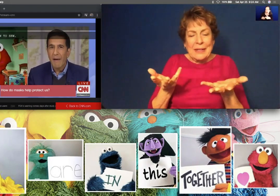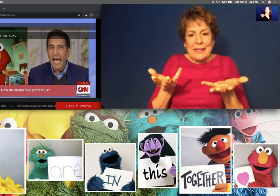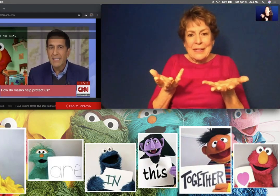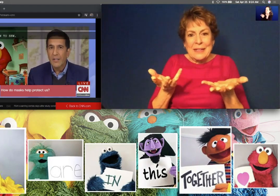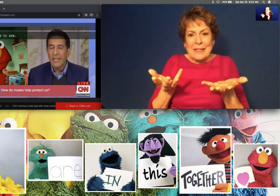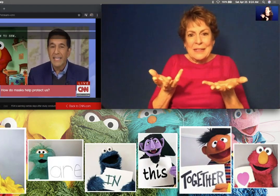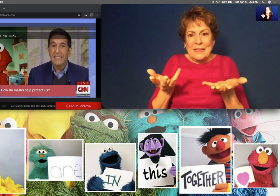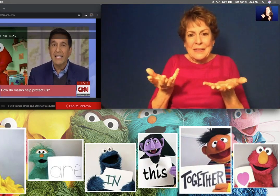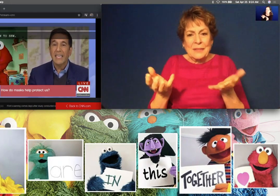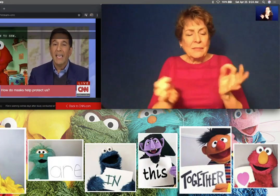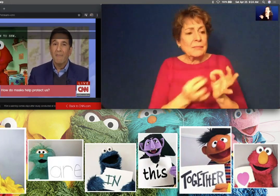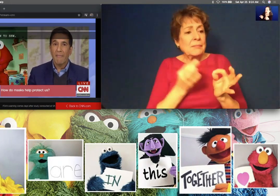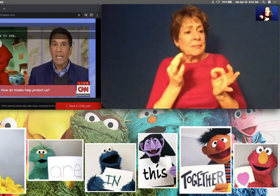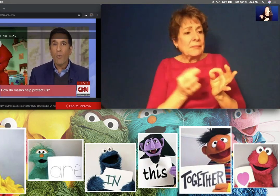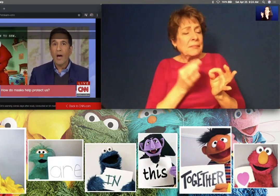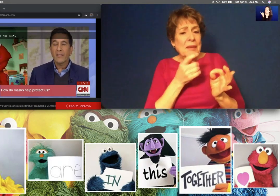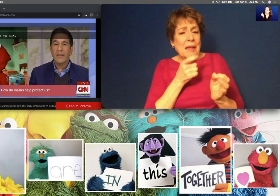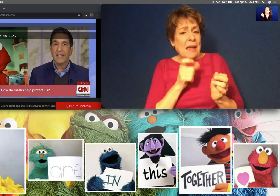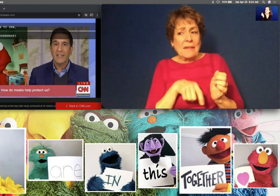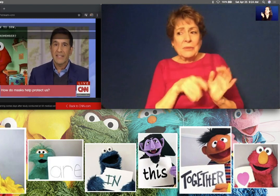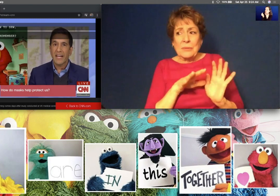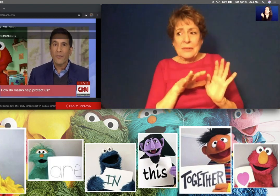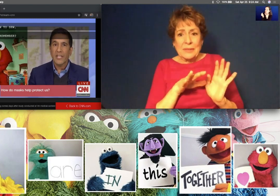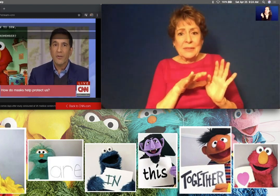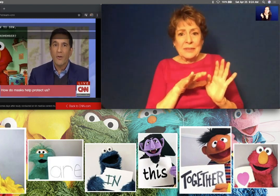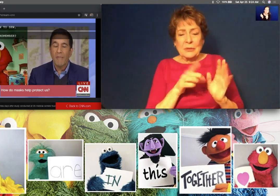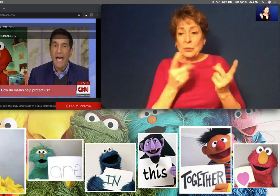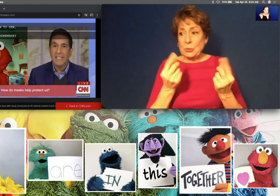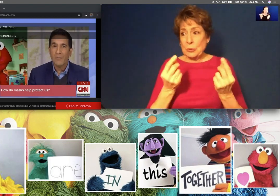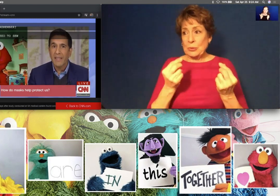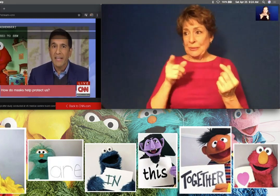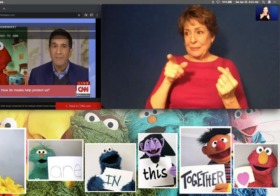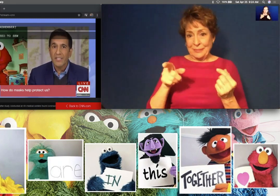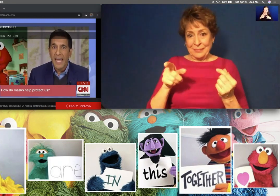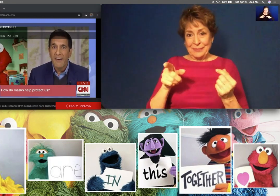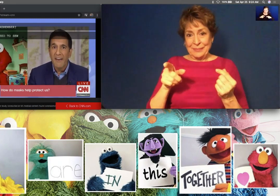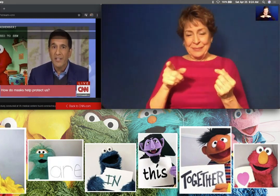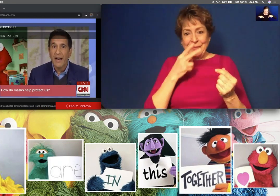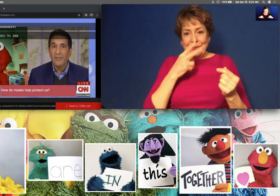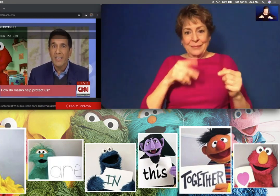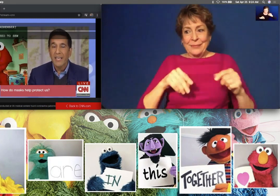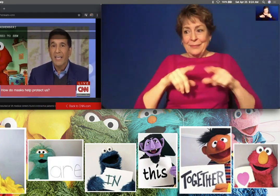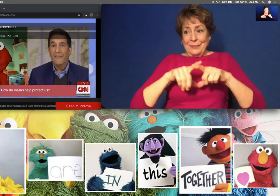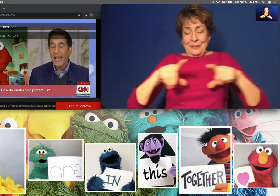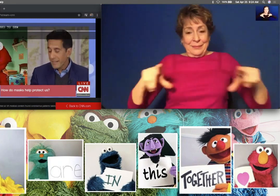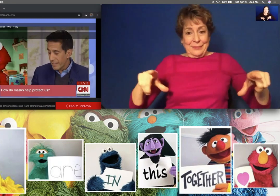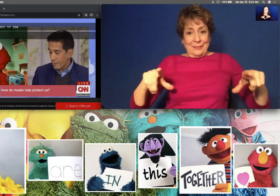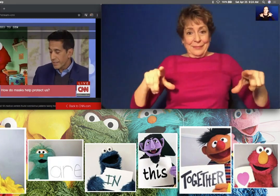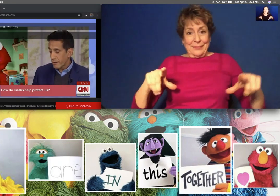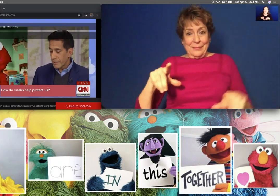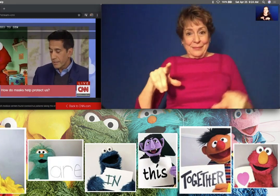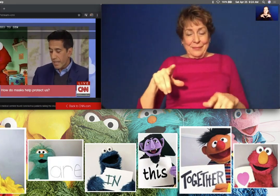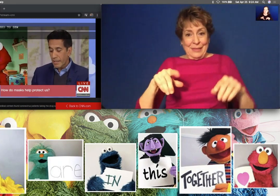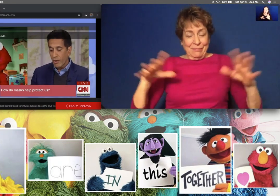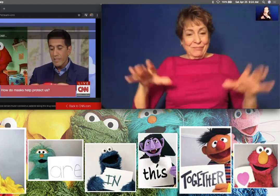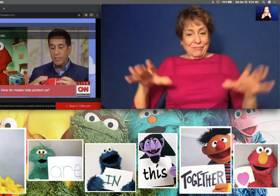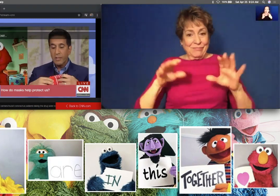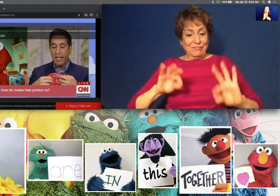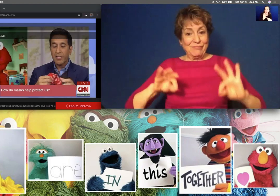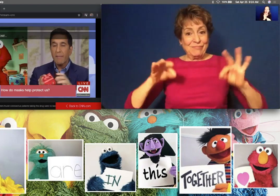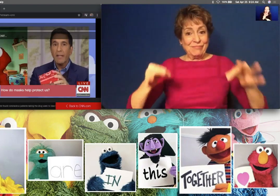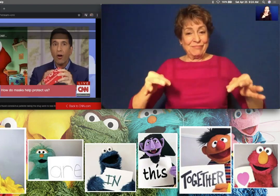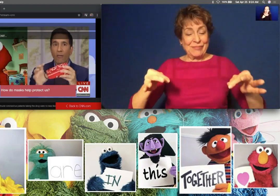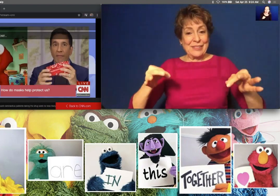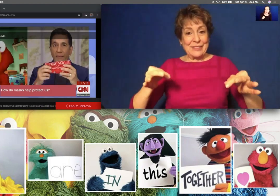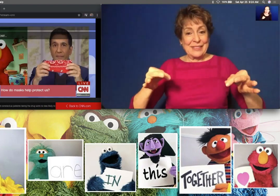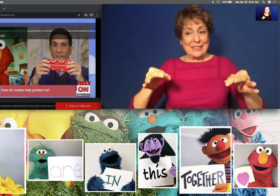make a mask. You can easily make one. You can even decorate your own mask with items that you have in your house. In fact, you want to see one that I made at home? This is one that I